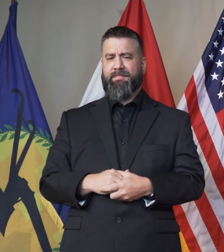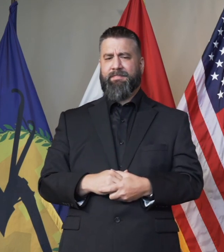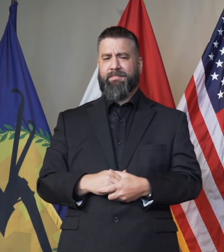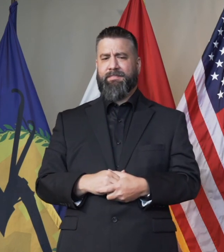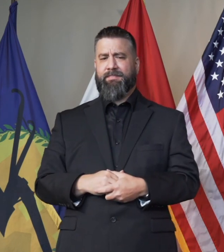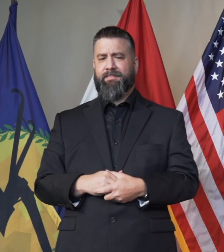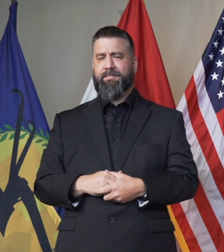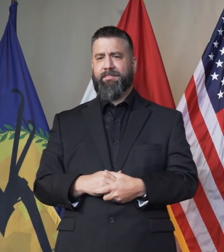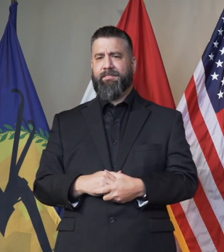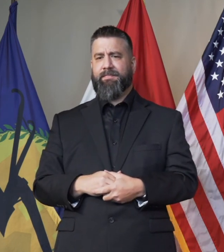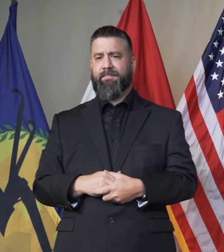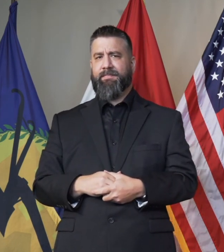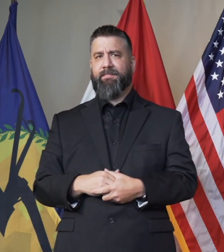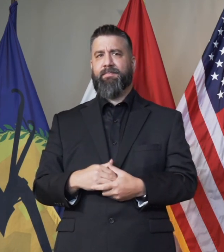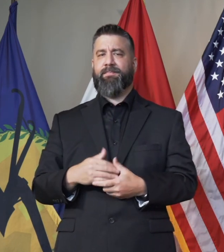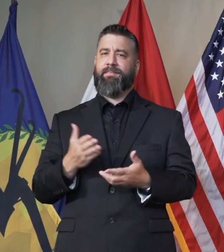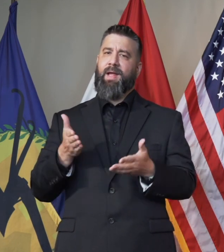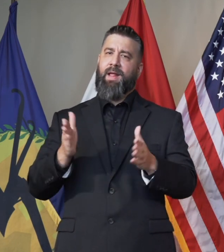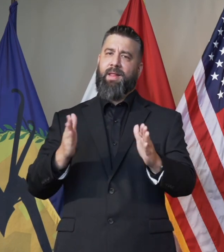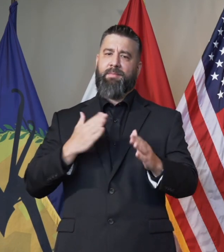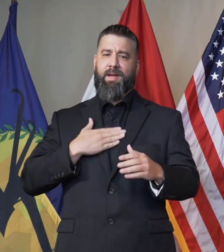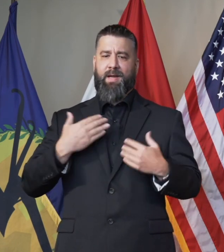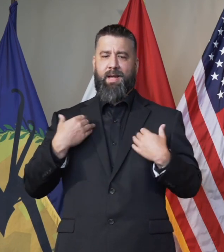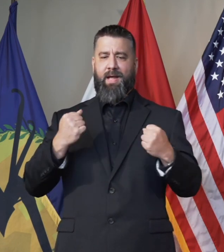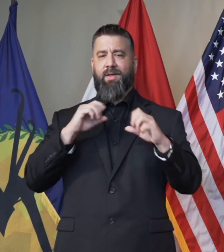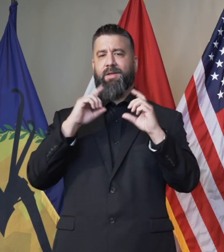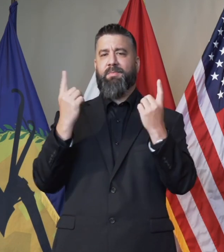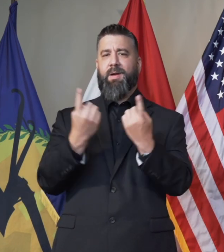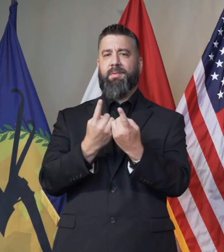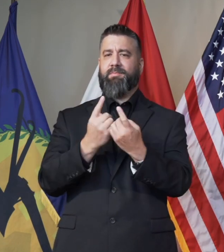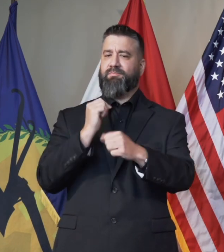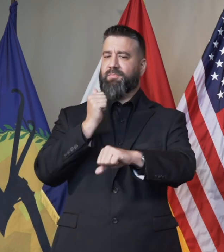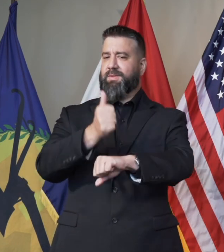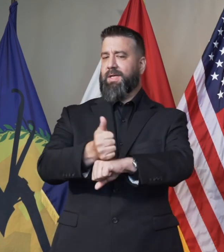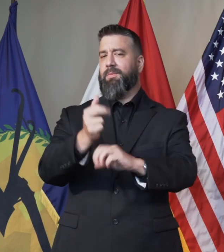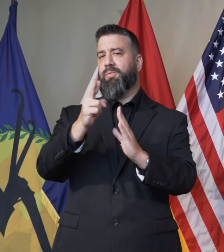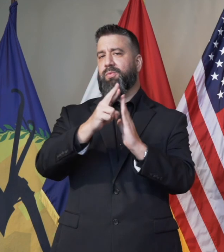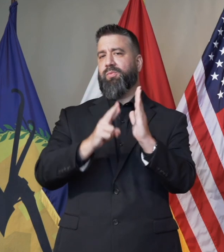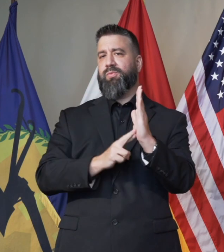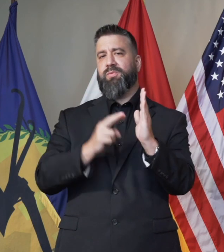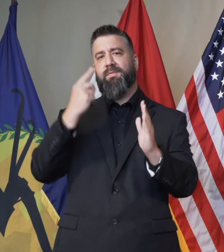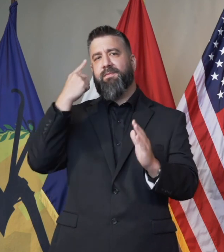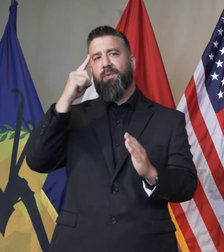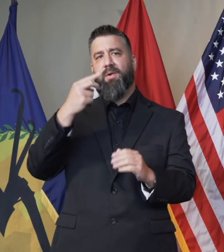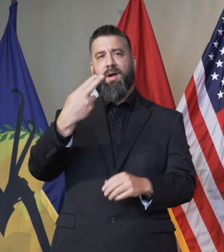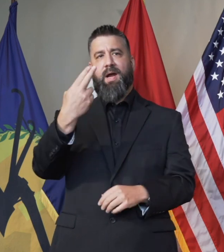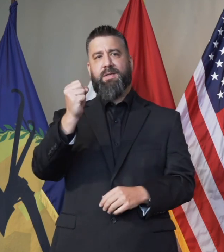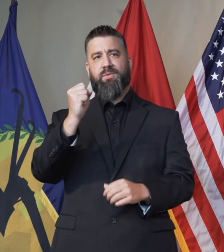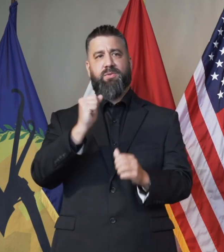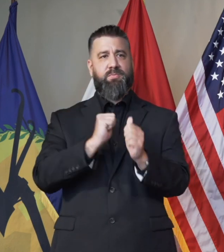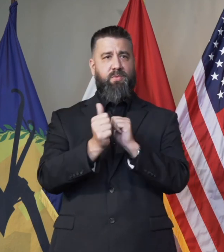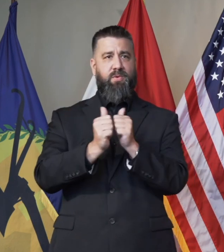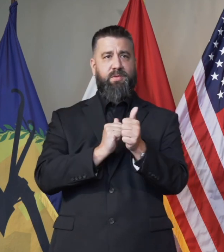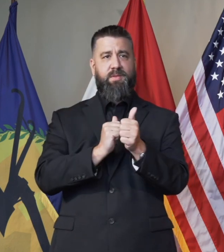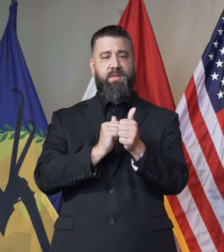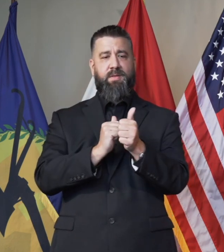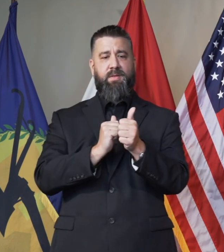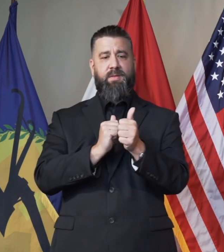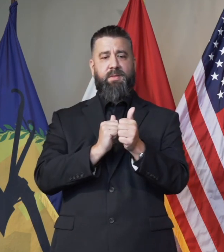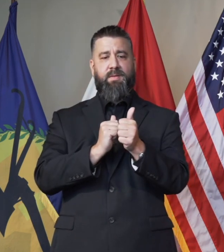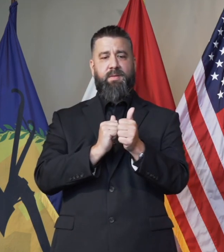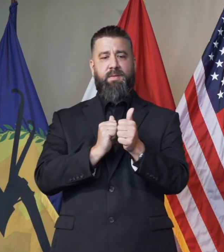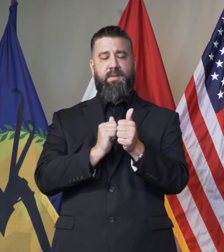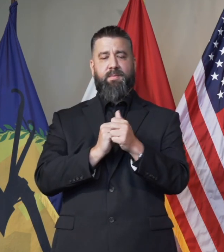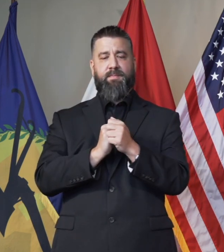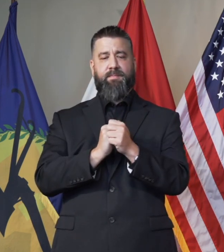I will let my health department come up with guidelines for high school sports. There